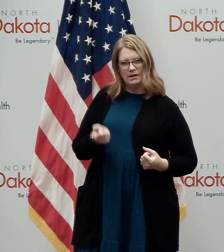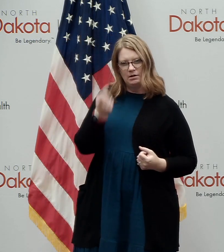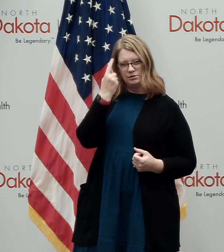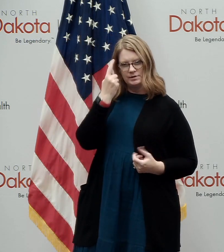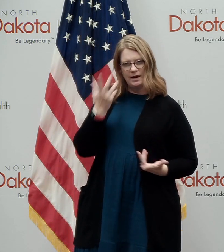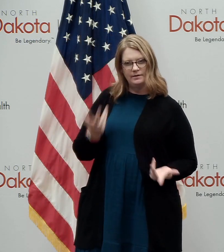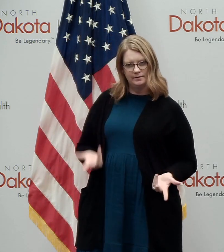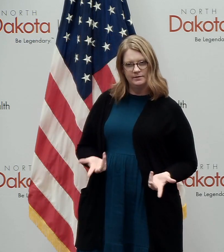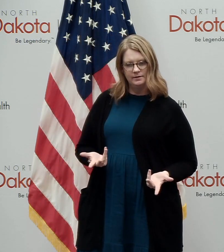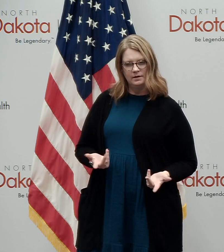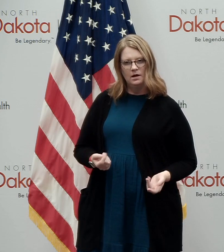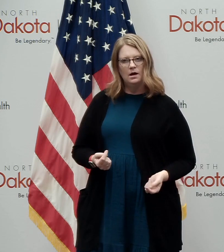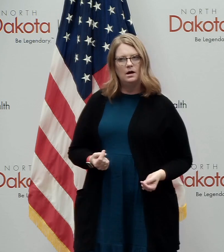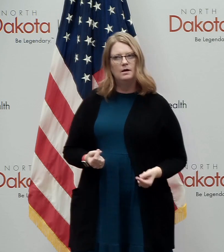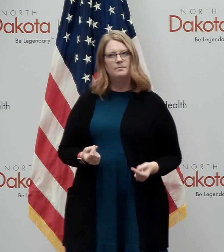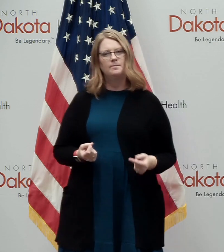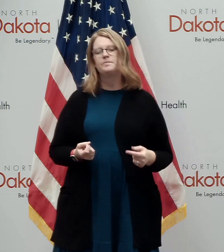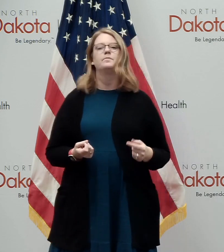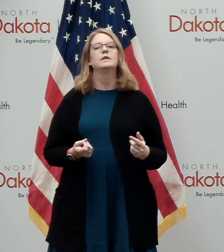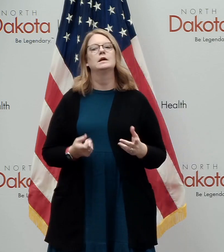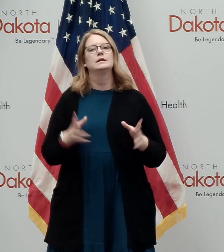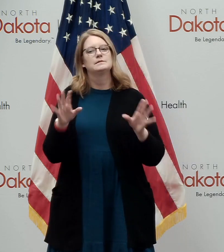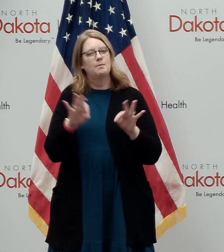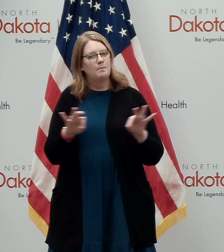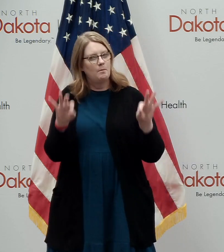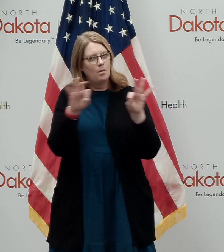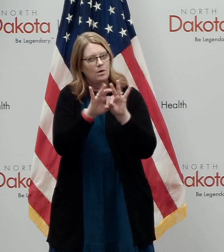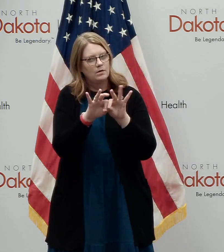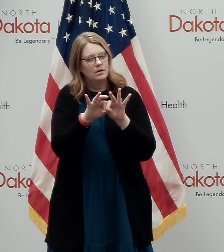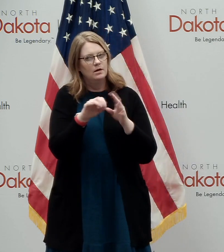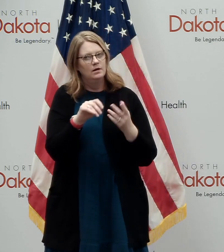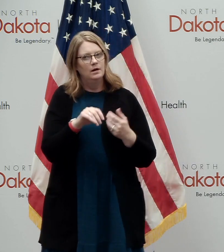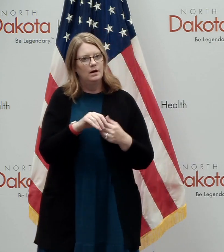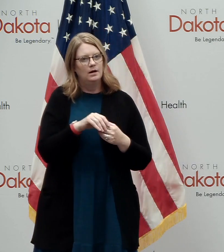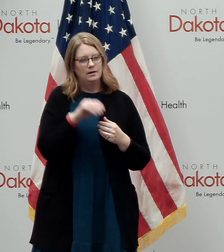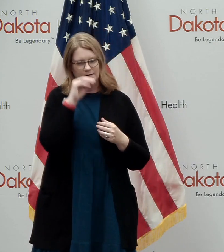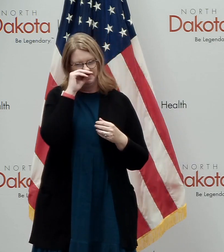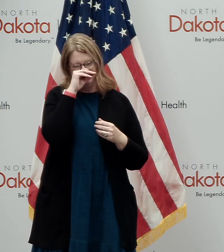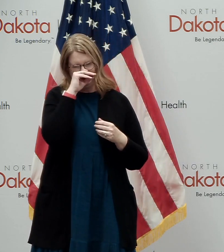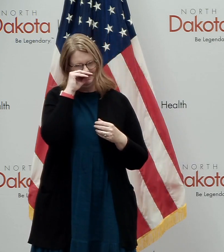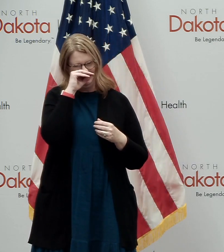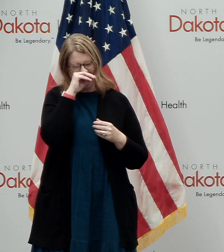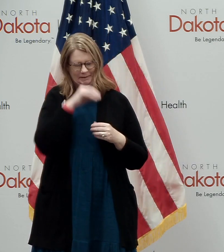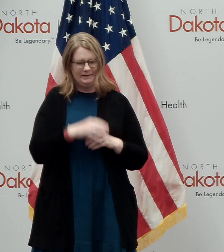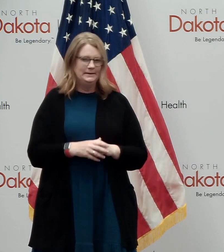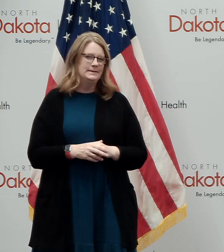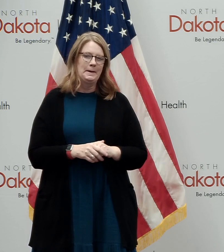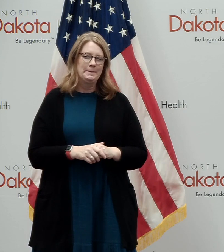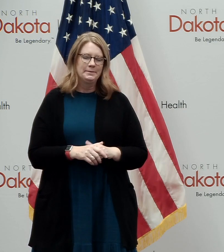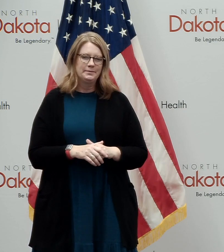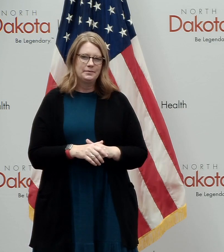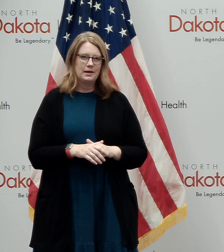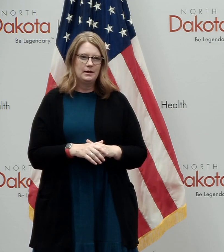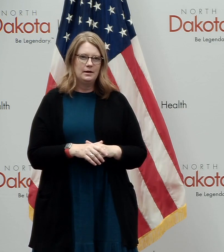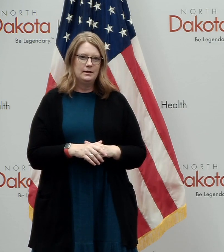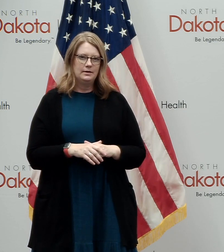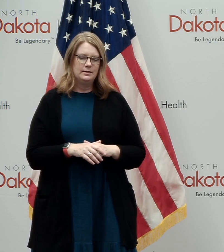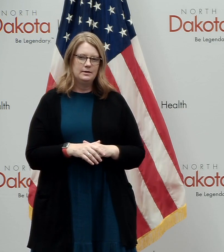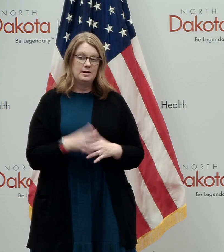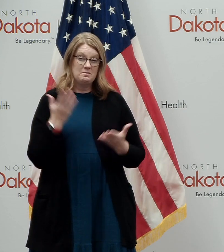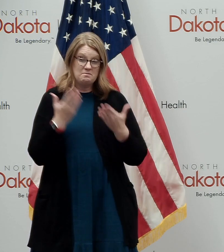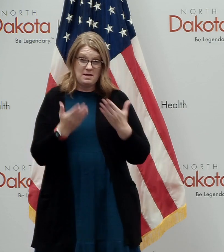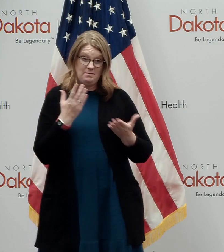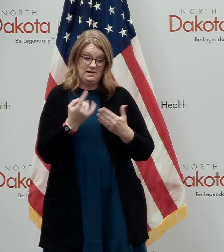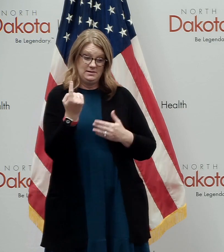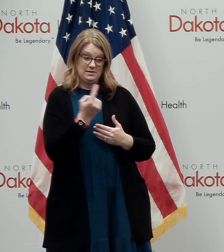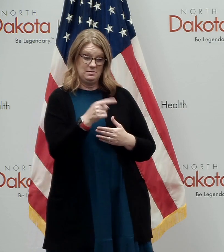bias. I think it's important for us to, again, try to put ourselves in the position of a parent who's got a child with